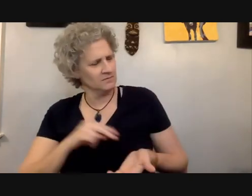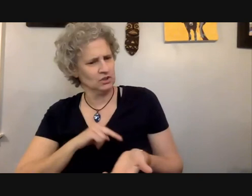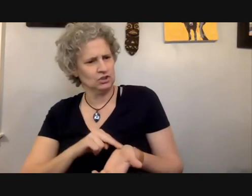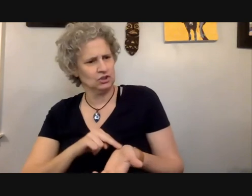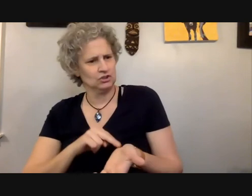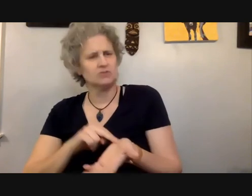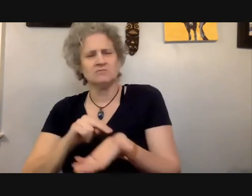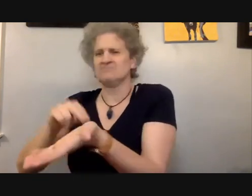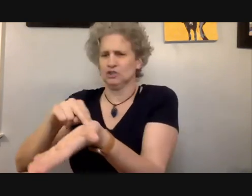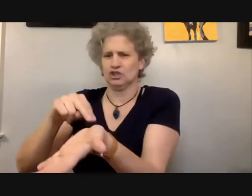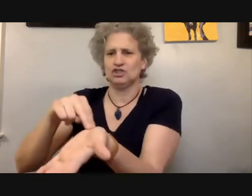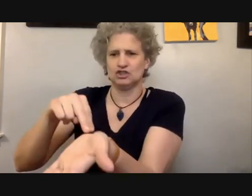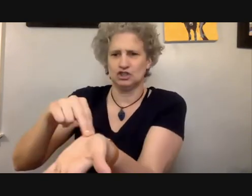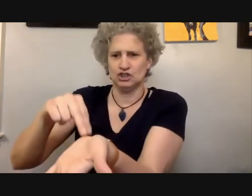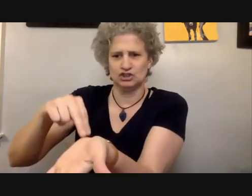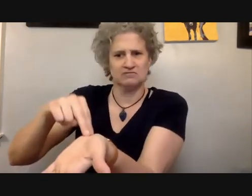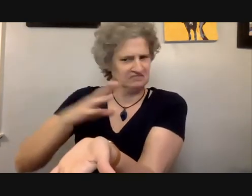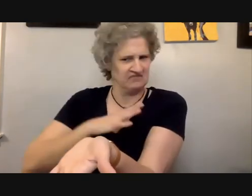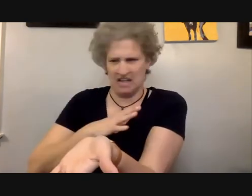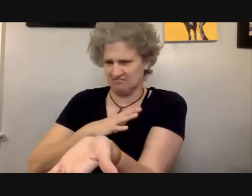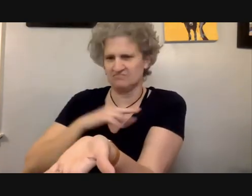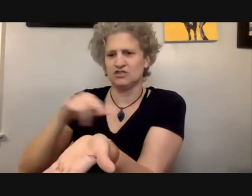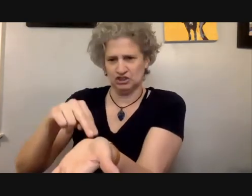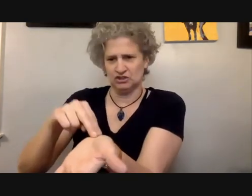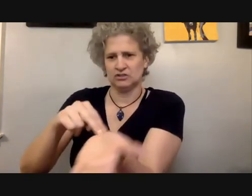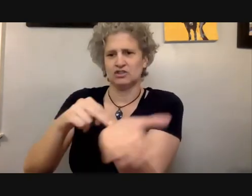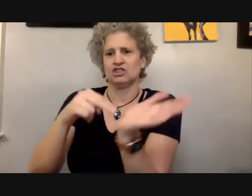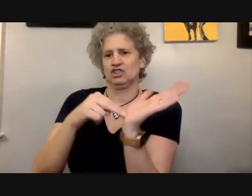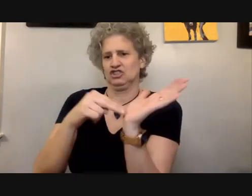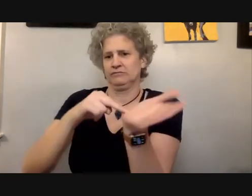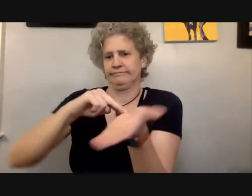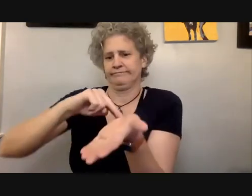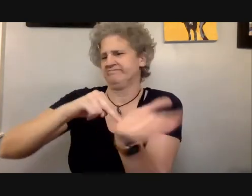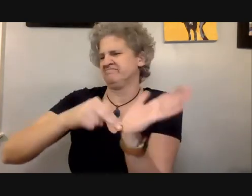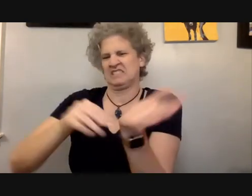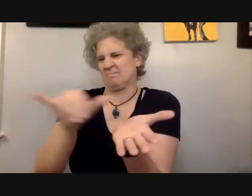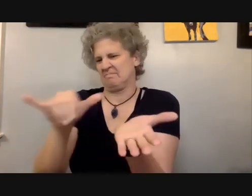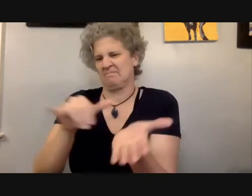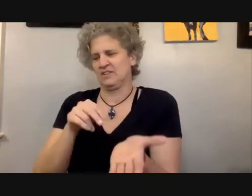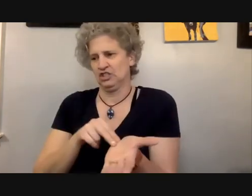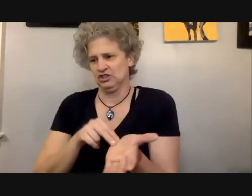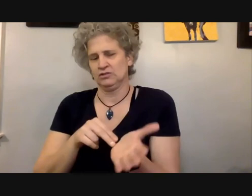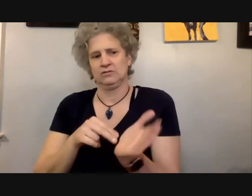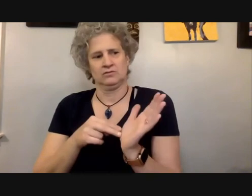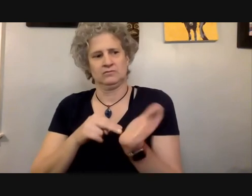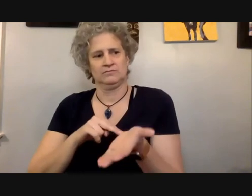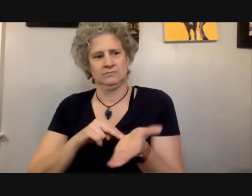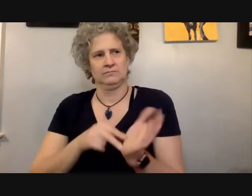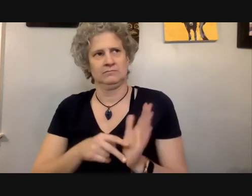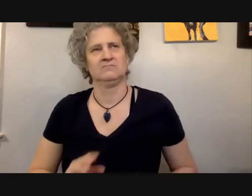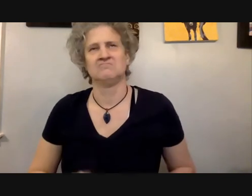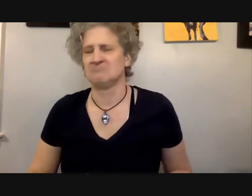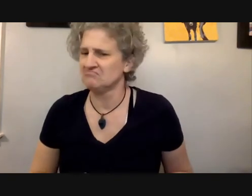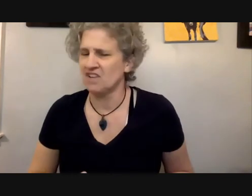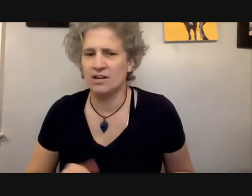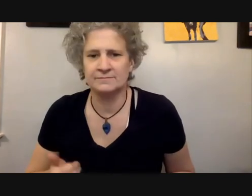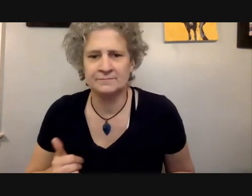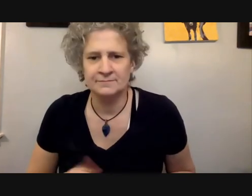title. Now, nurse is like this. So with an N, referencing checking a pulse.